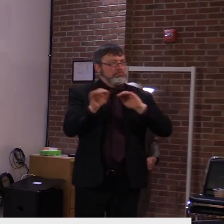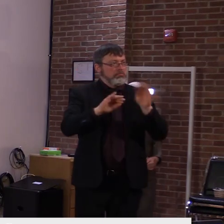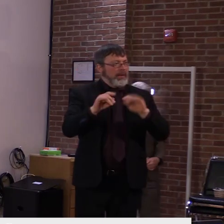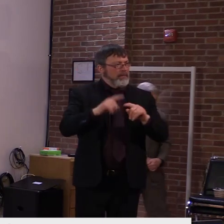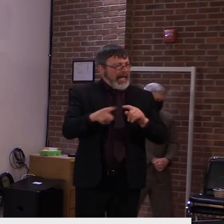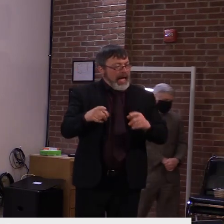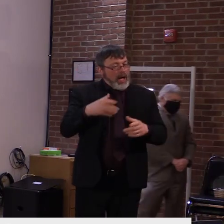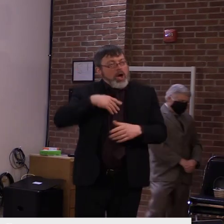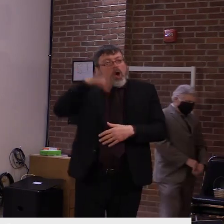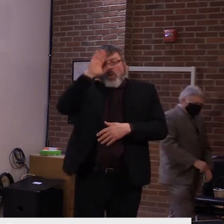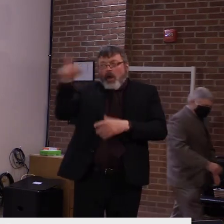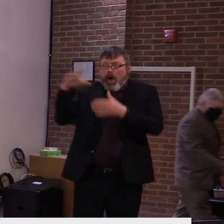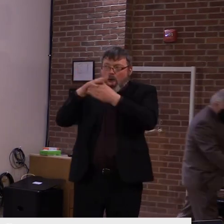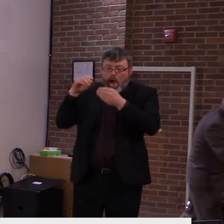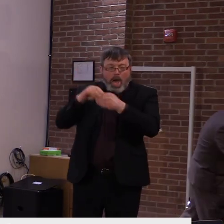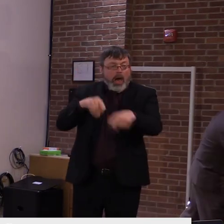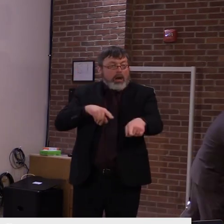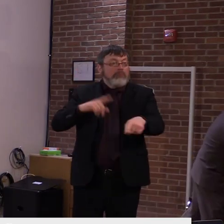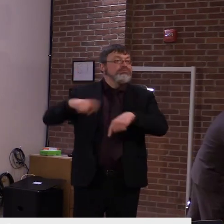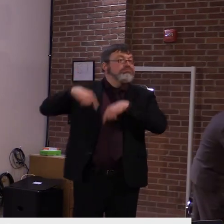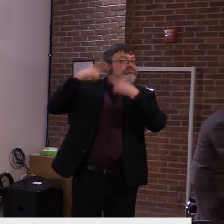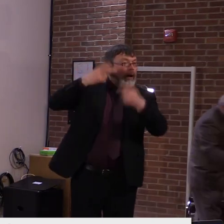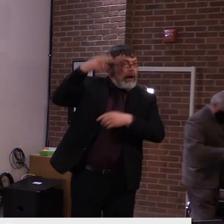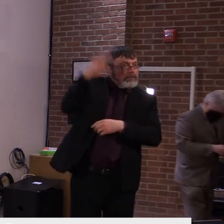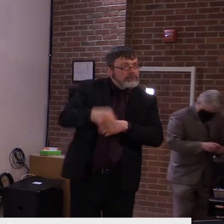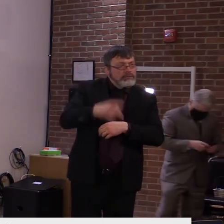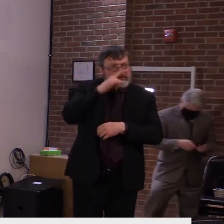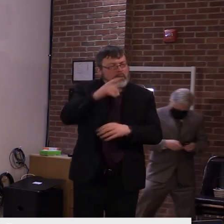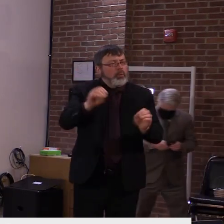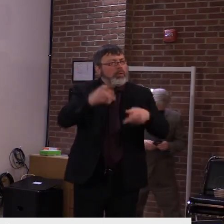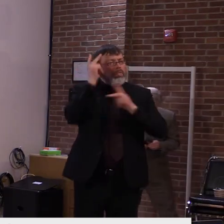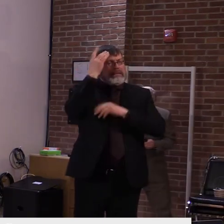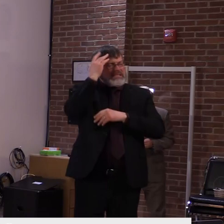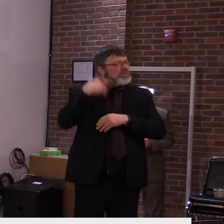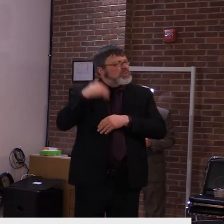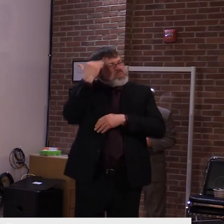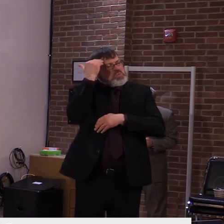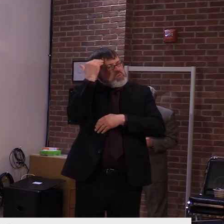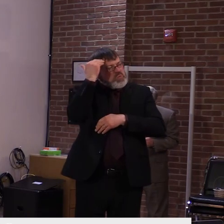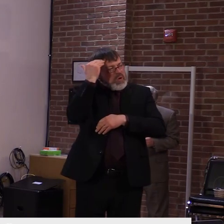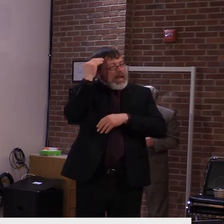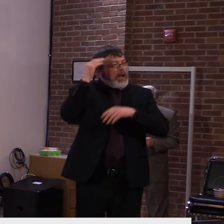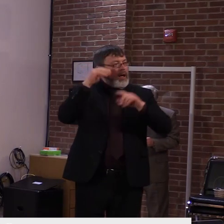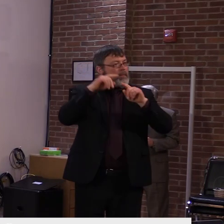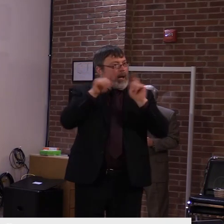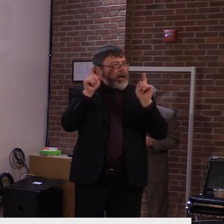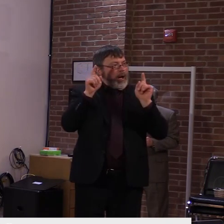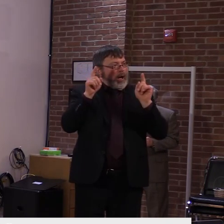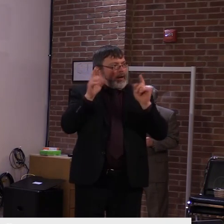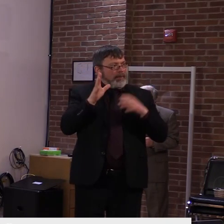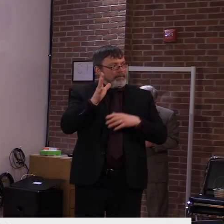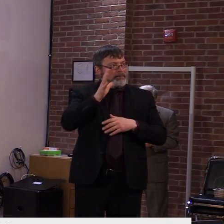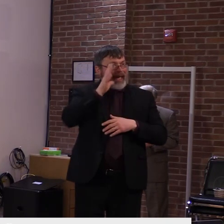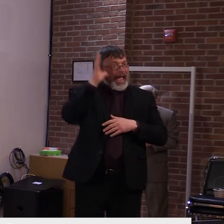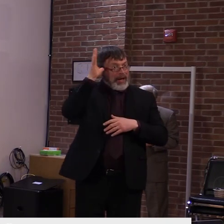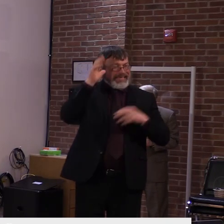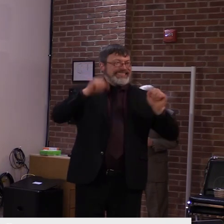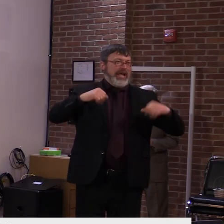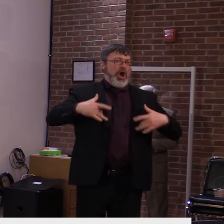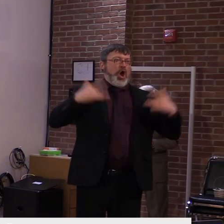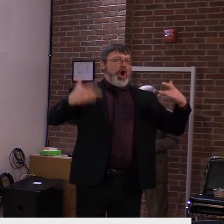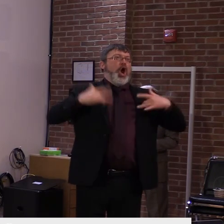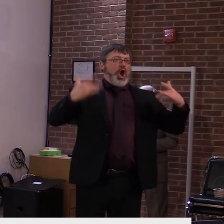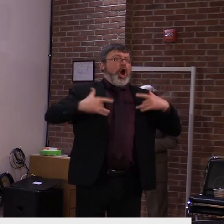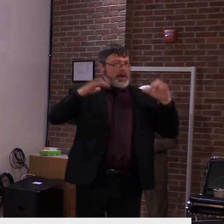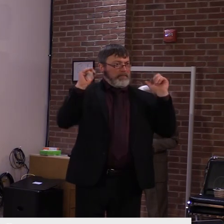but that still is a risk for them. So I guess there's parents that are wondering, it's great that we're keeping teachers safe, that's sort of step one, but then what about the